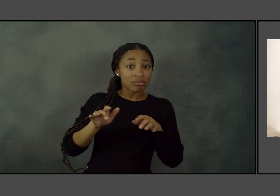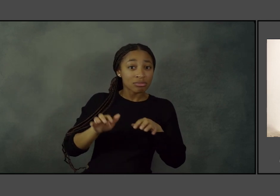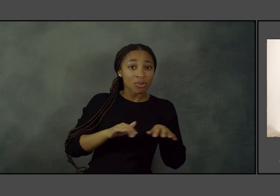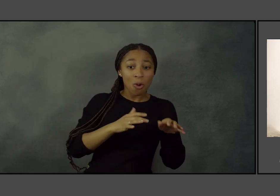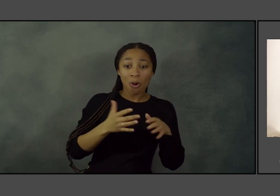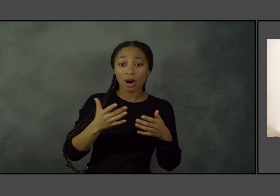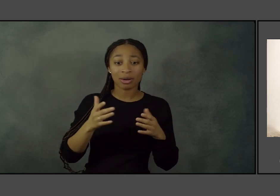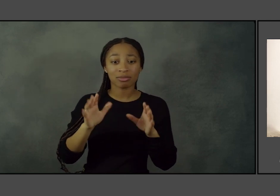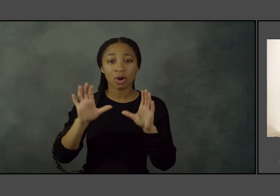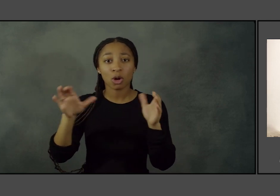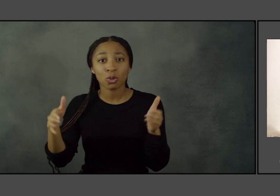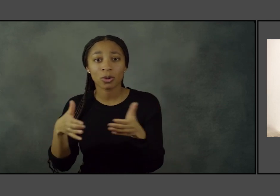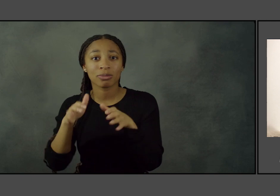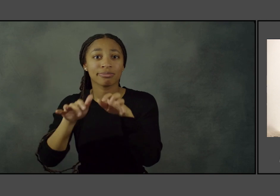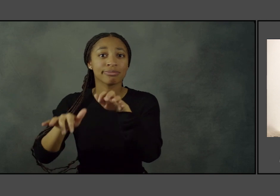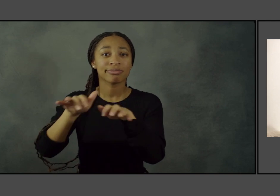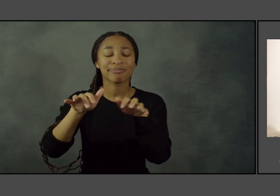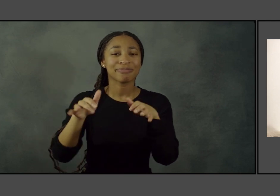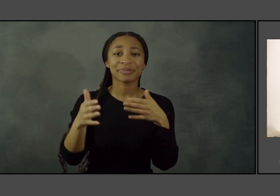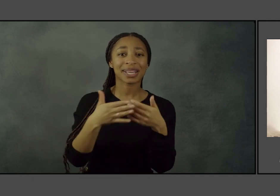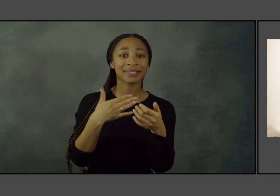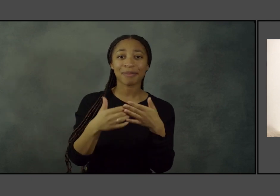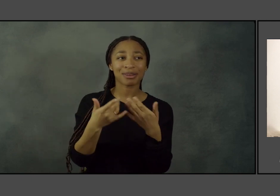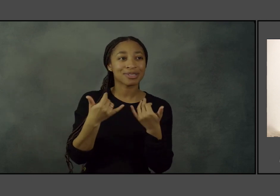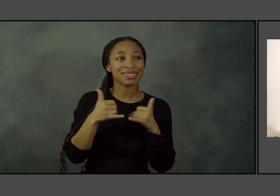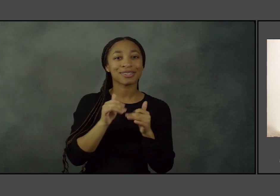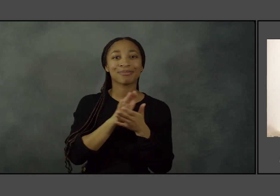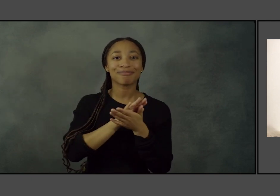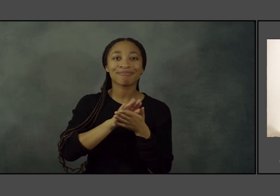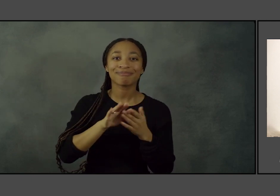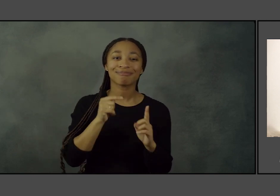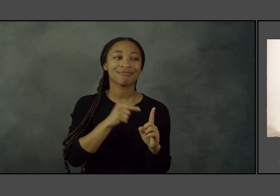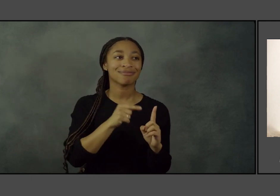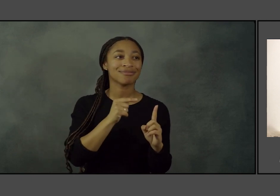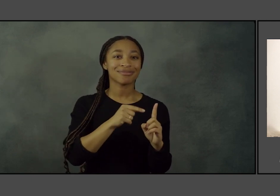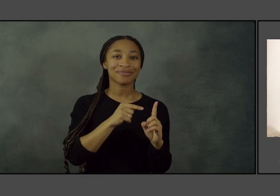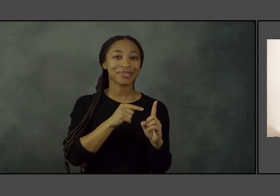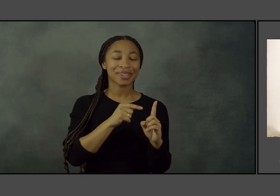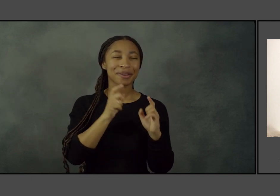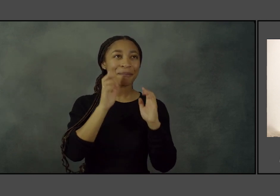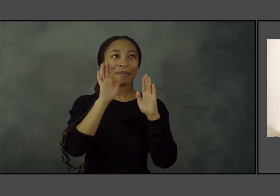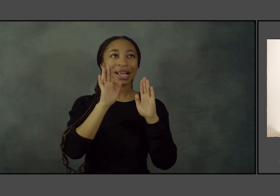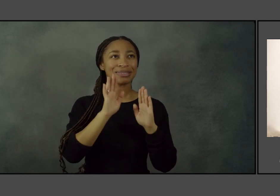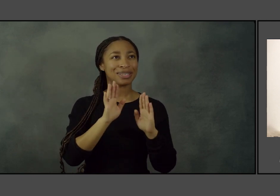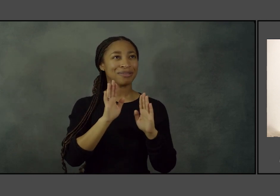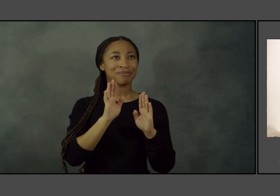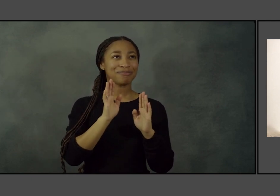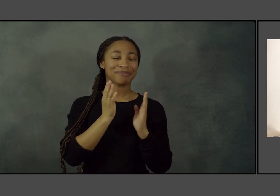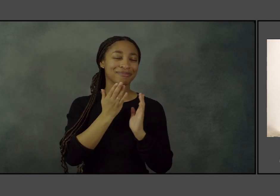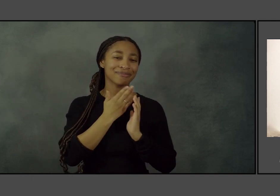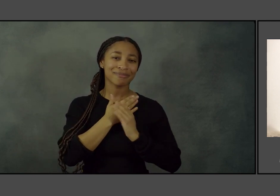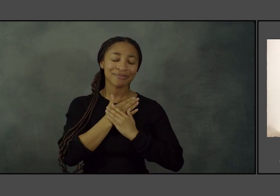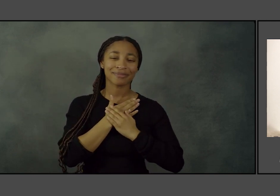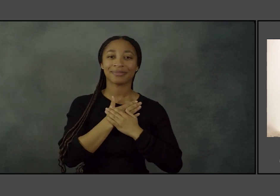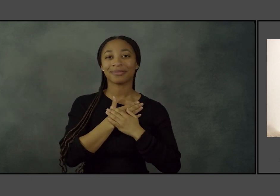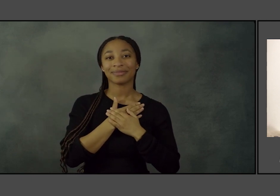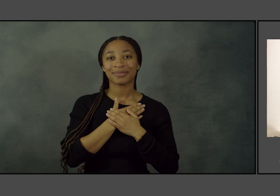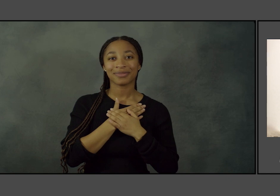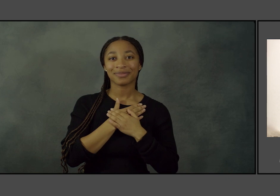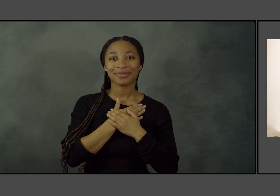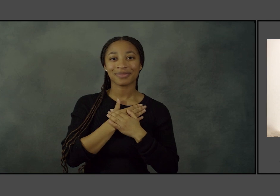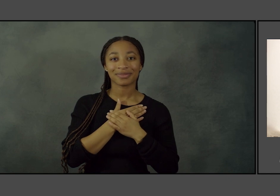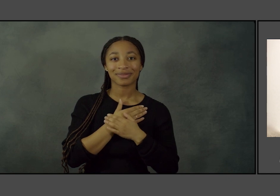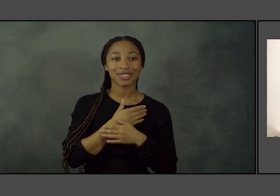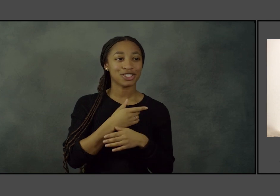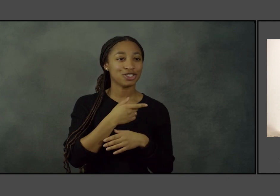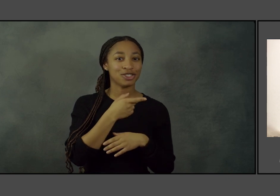just one of the most generous, incredible people I know, and never the lone genius out on her own.